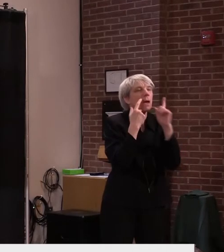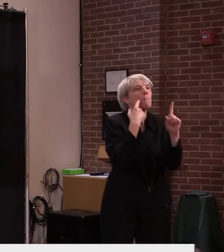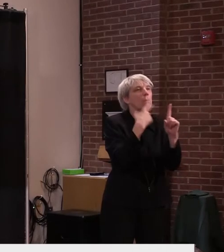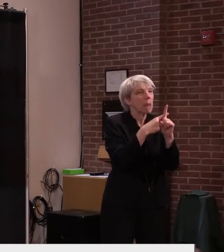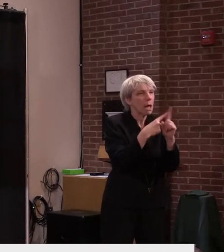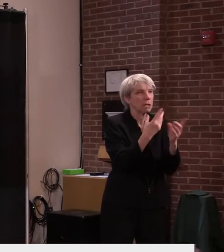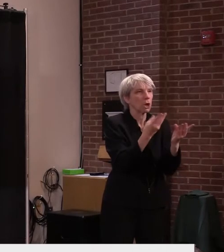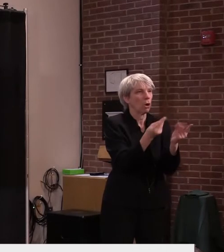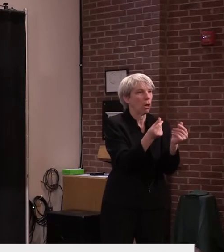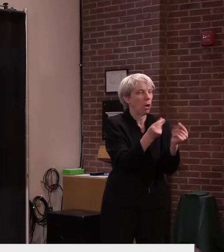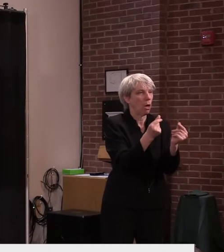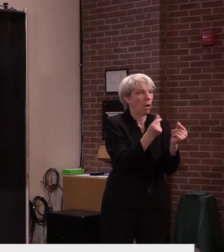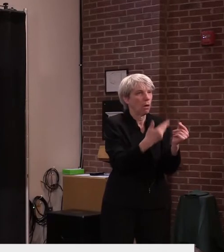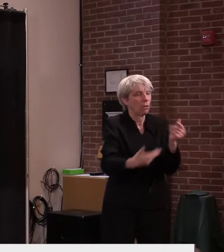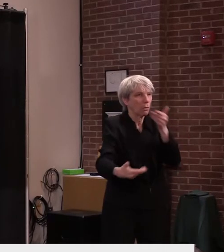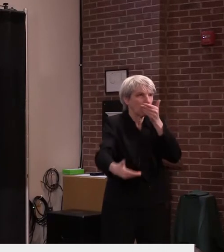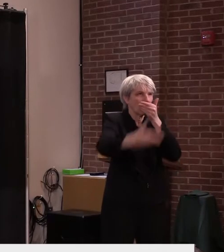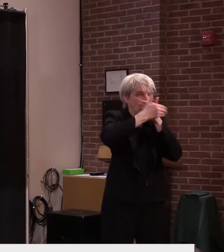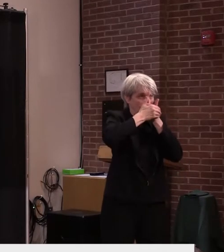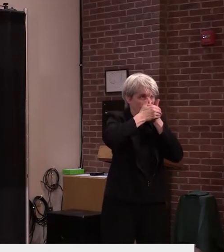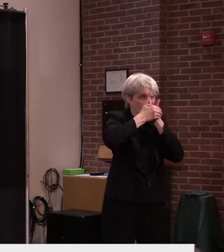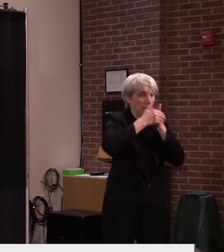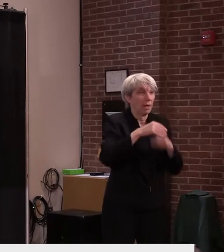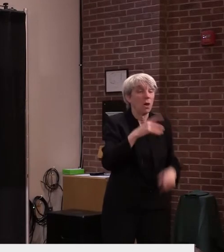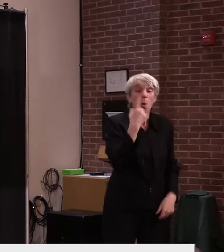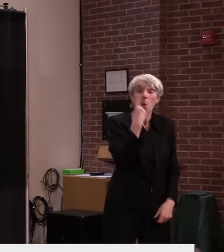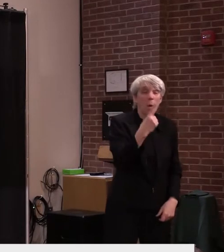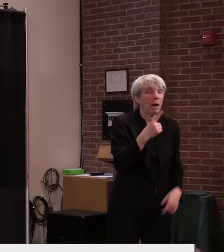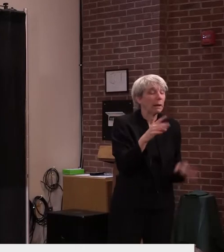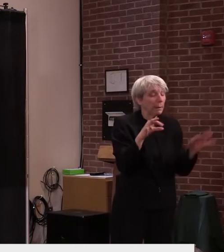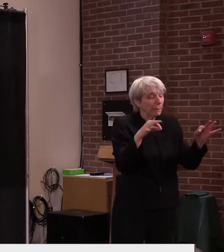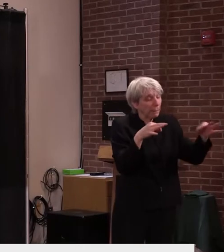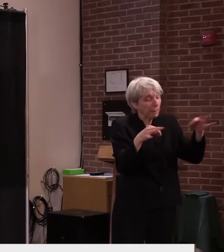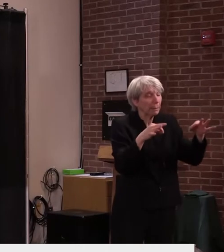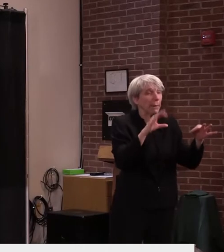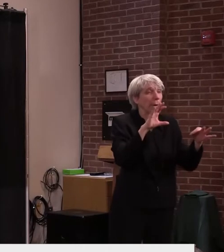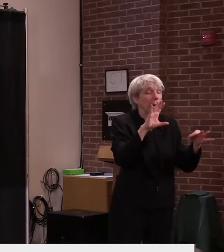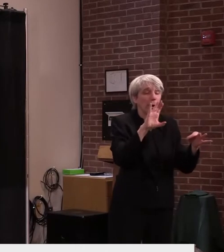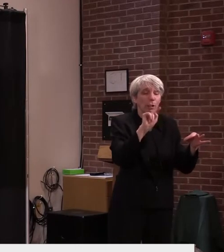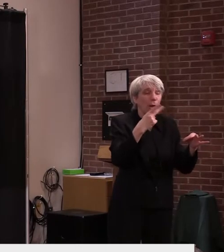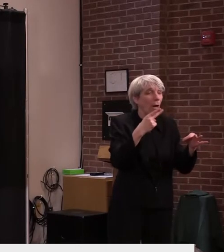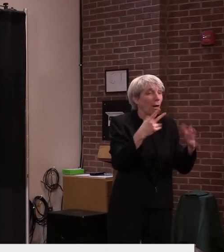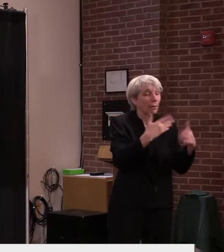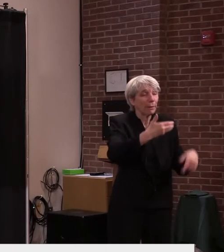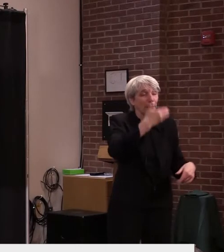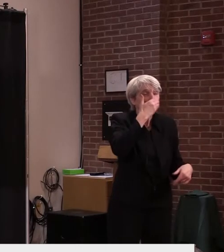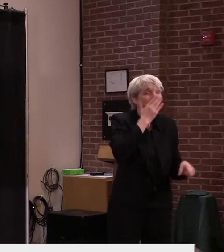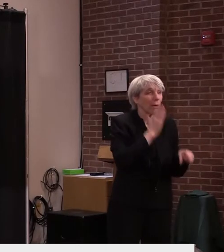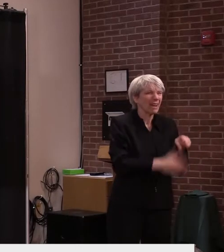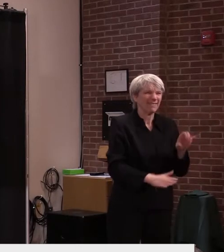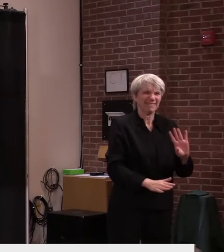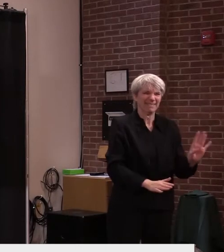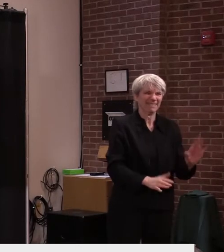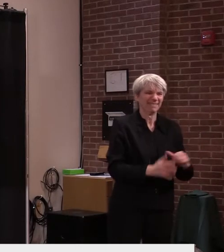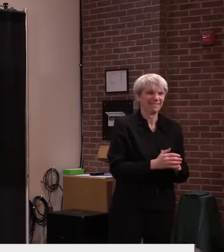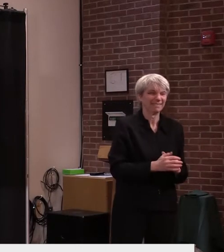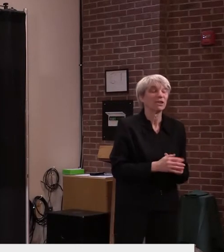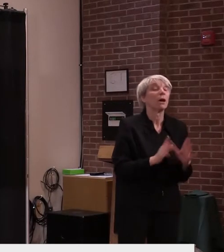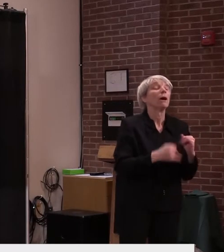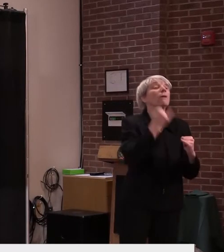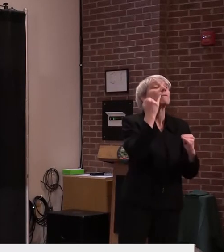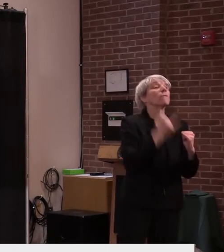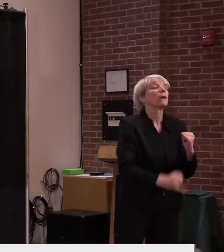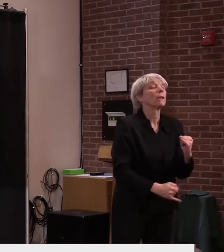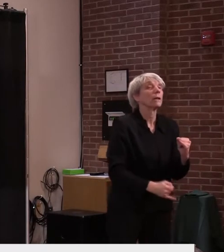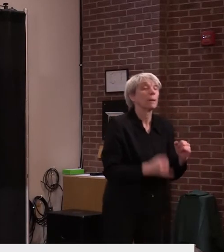effectiveness. Just please don't rely on a single-ply cloth mask. Finally, I want to